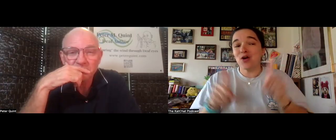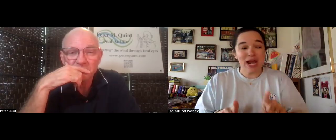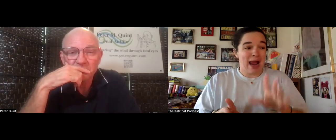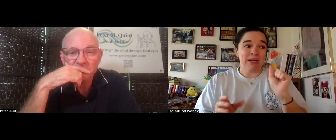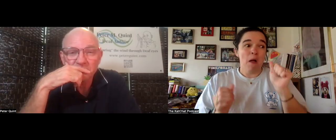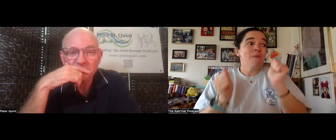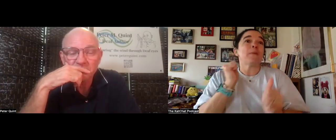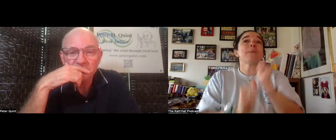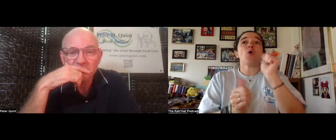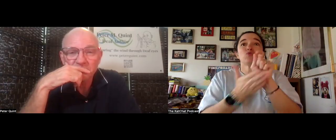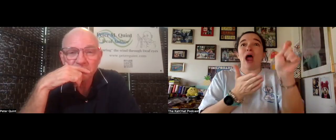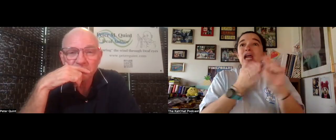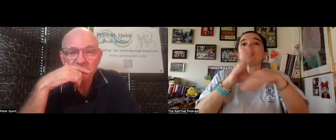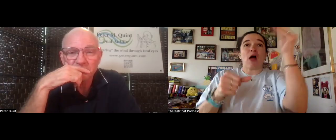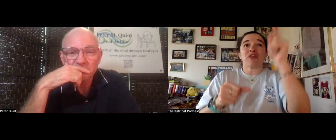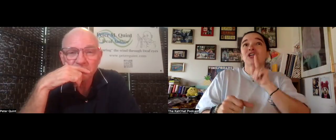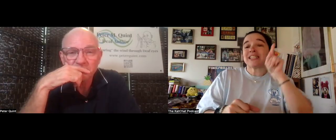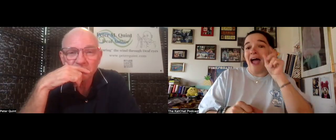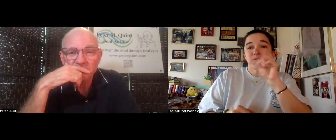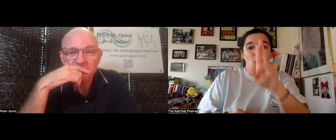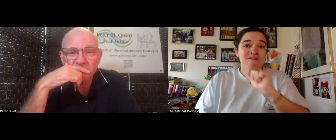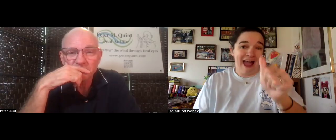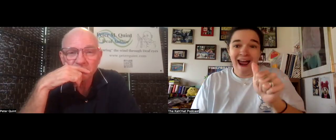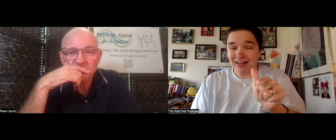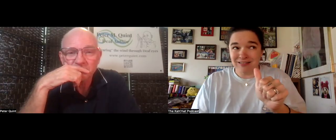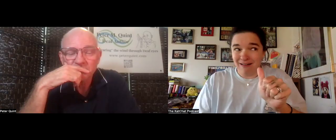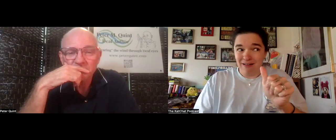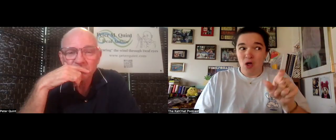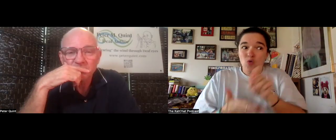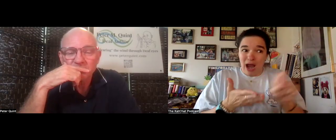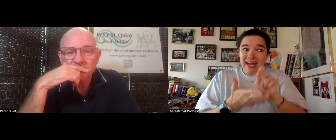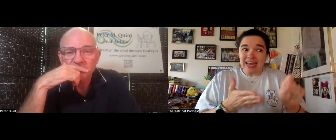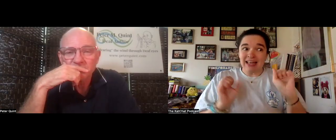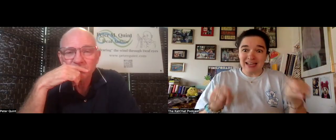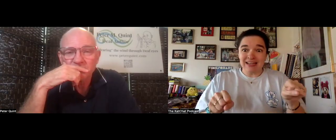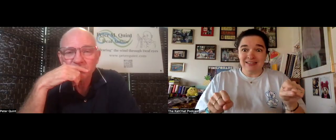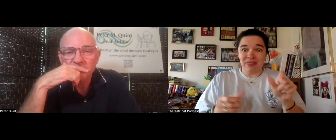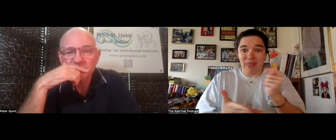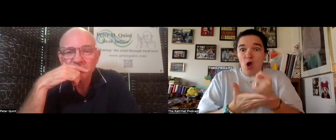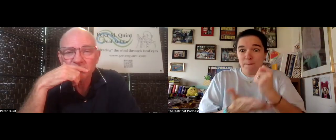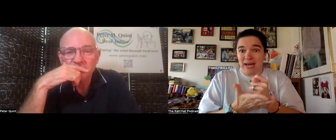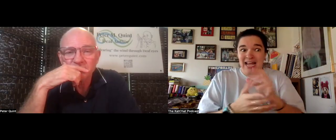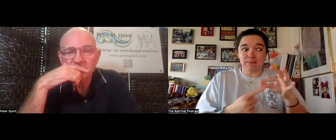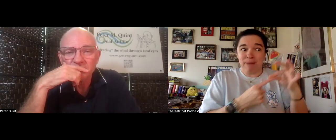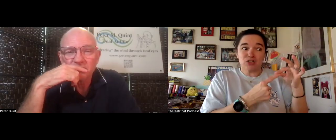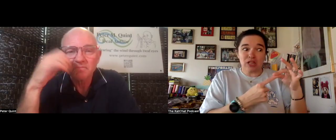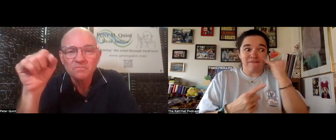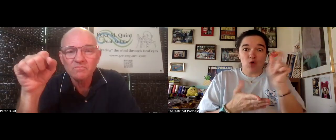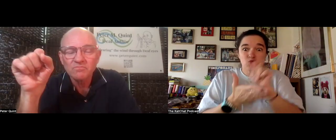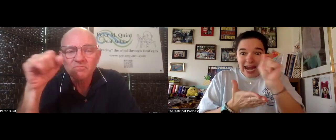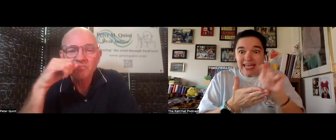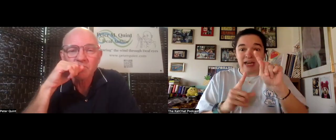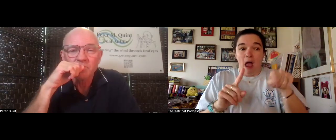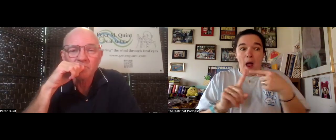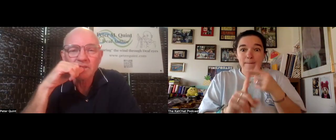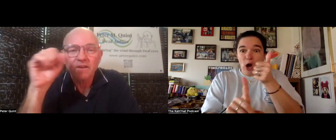I agree. I mean, for most writers out there, that or not, writing in therapy, especially if